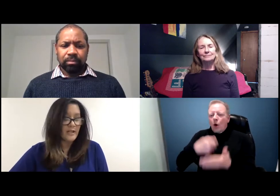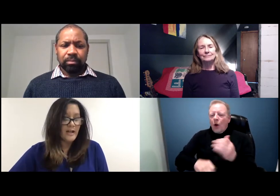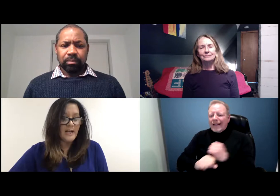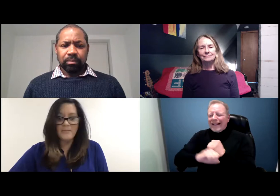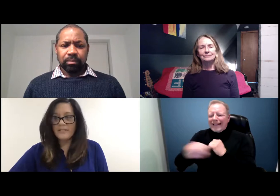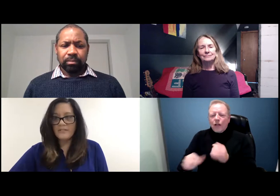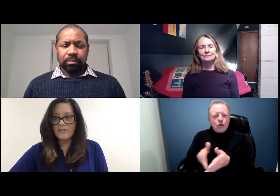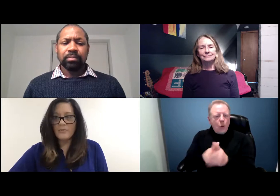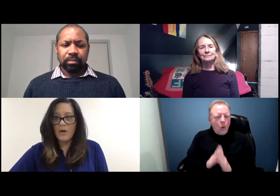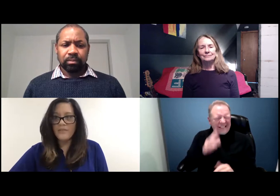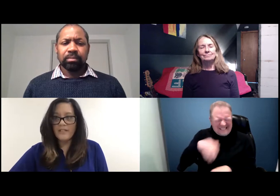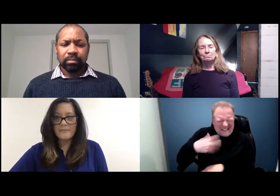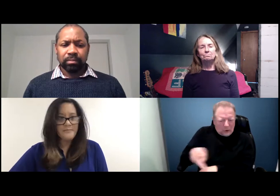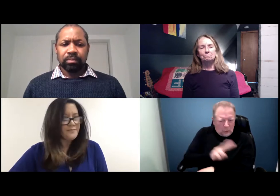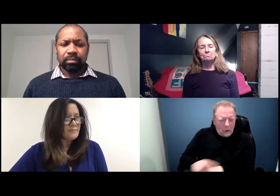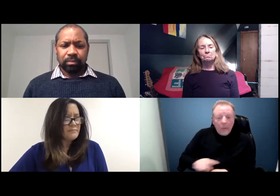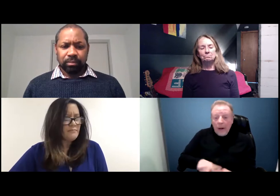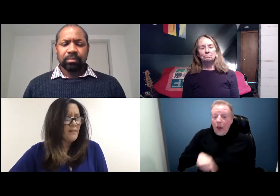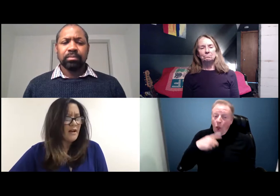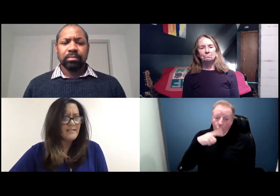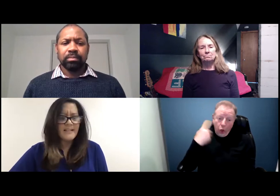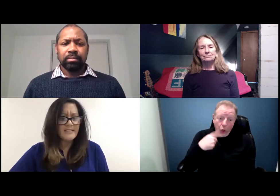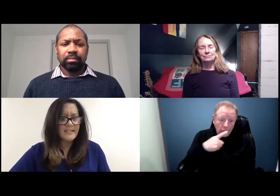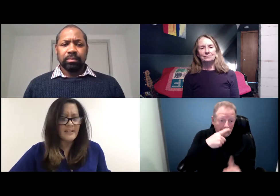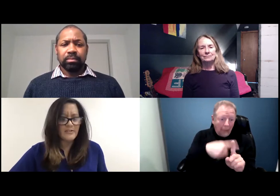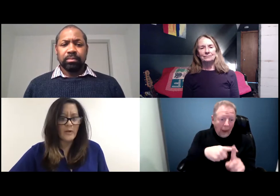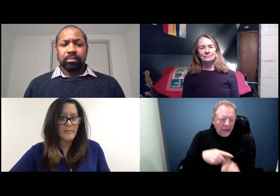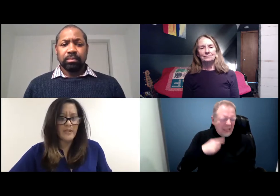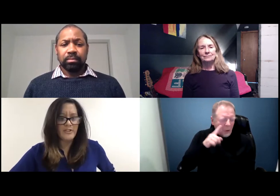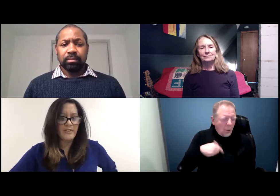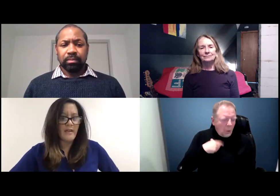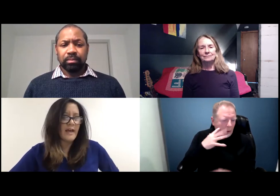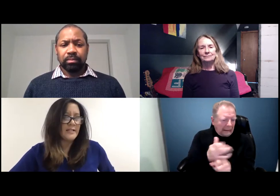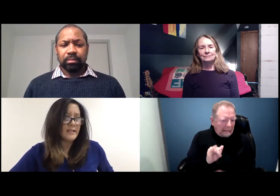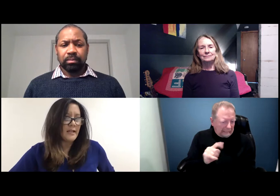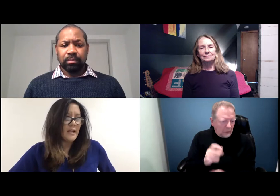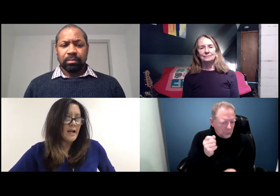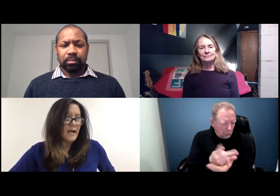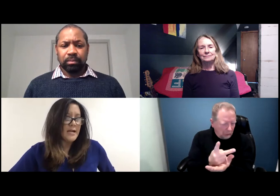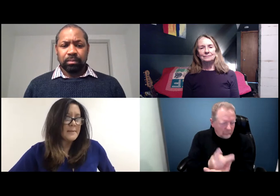2, but it does look promising. Lastly, I just want to mention that